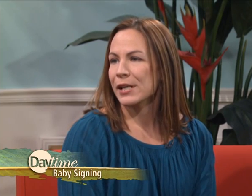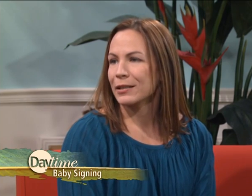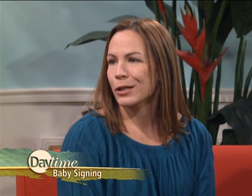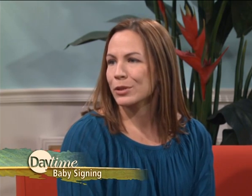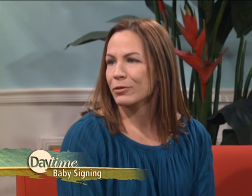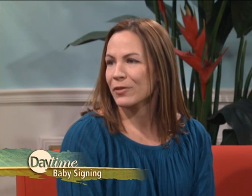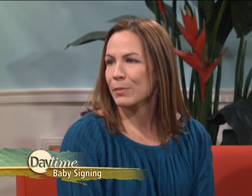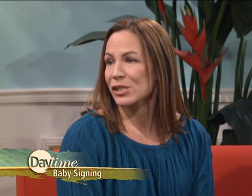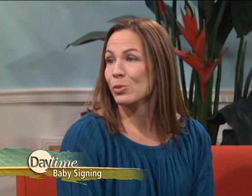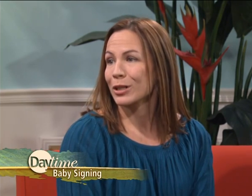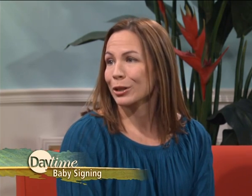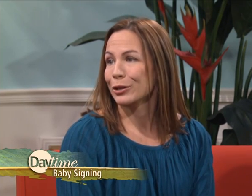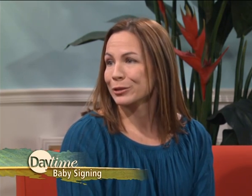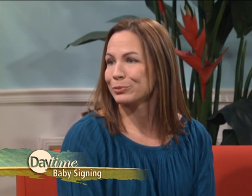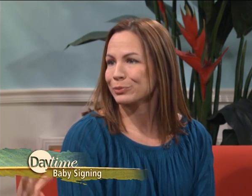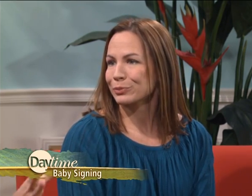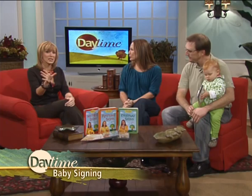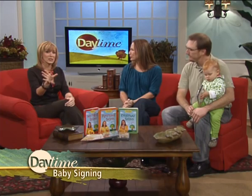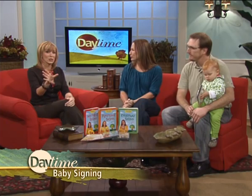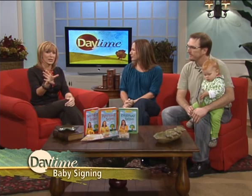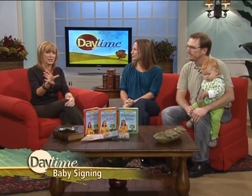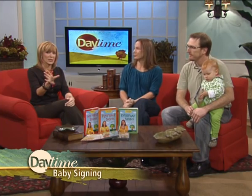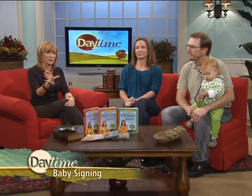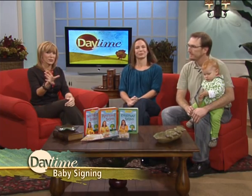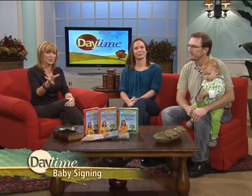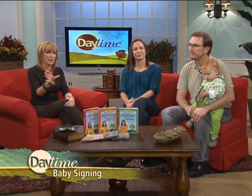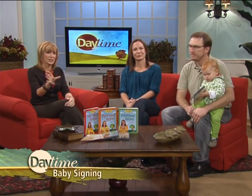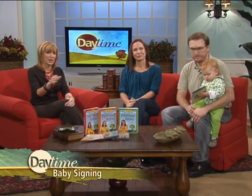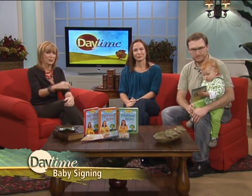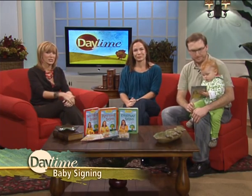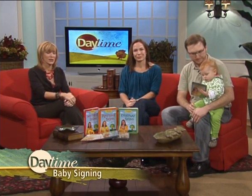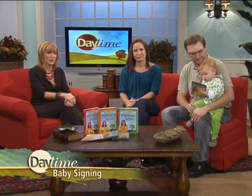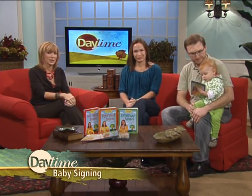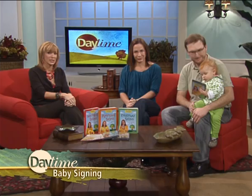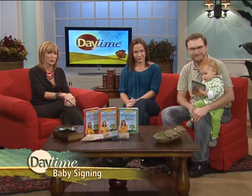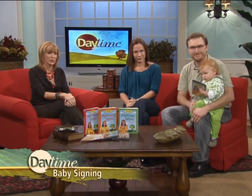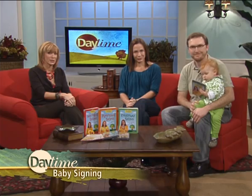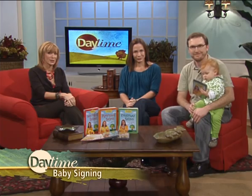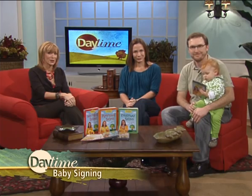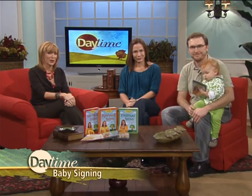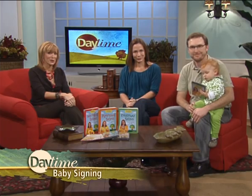sign language for families who want to learn. Well, let's take a look at a clip from Signing Time just to give you an idea of what this is all about.